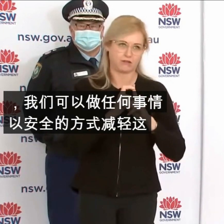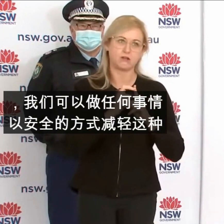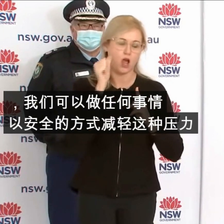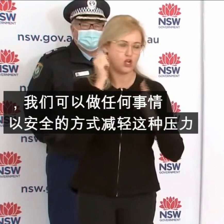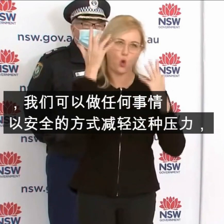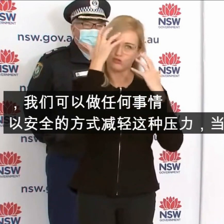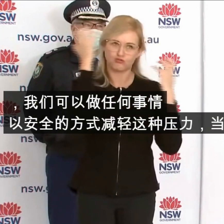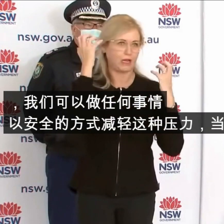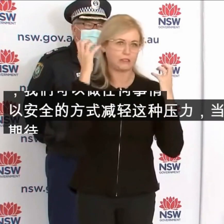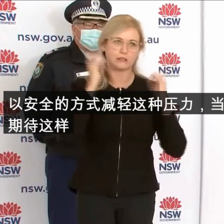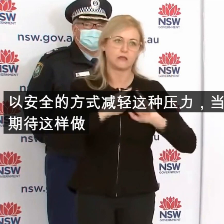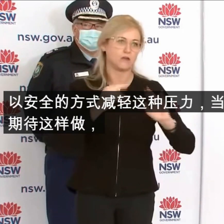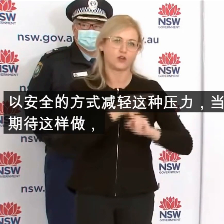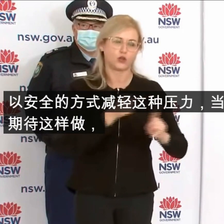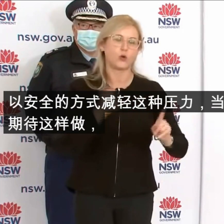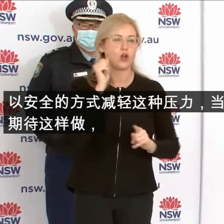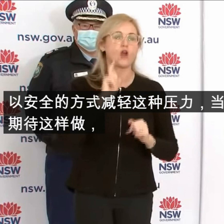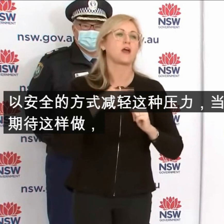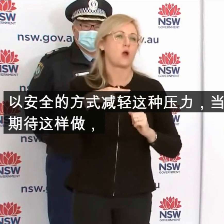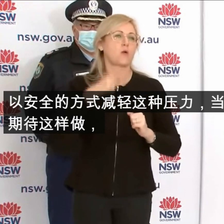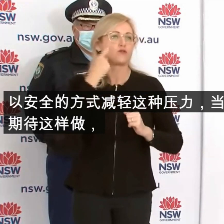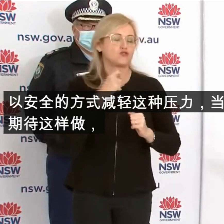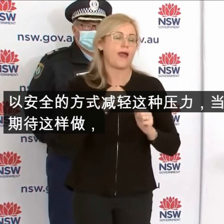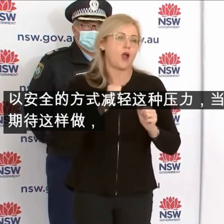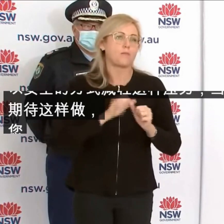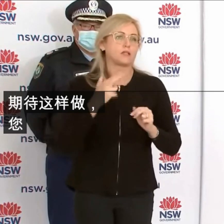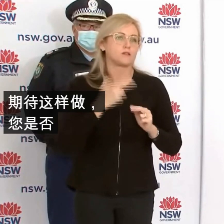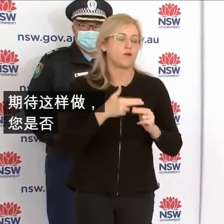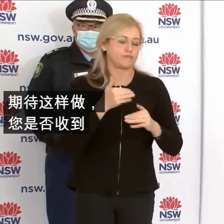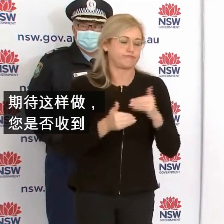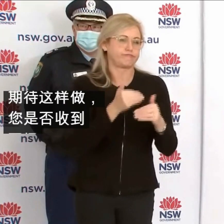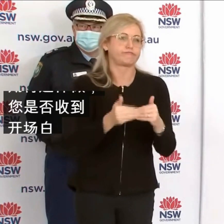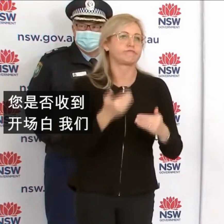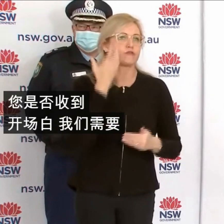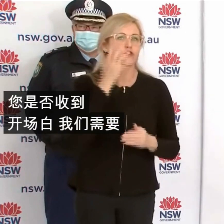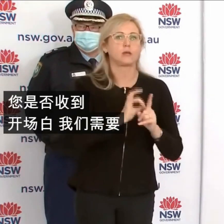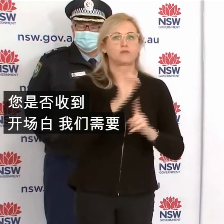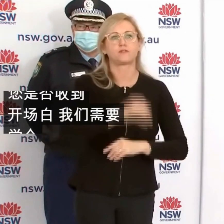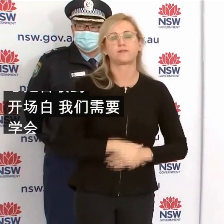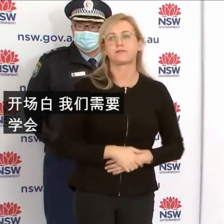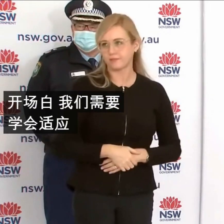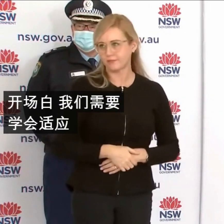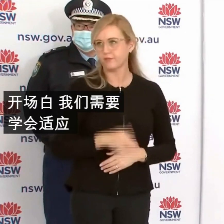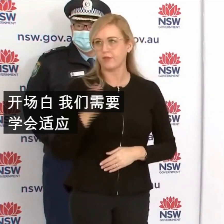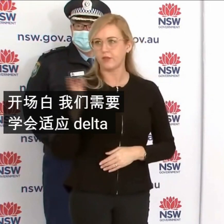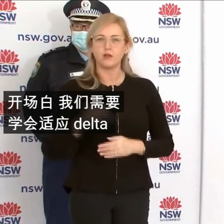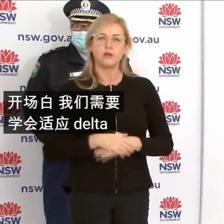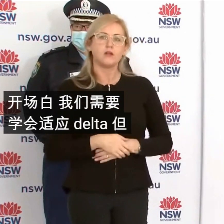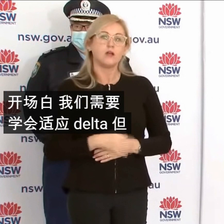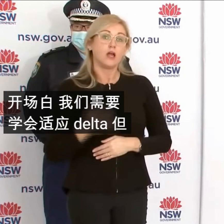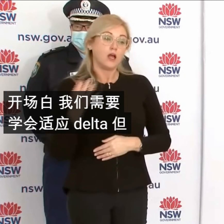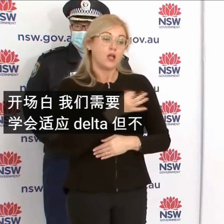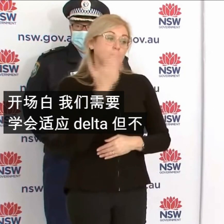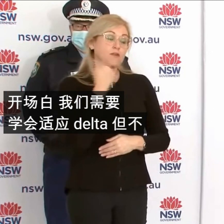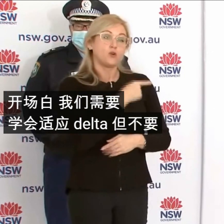in a safe way, of course, we look forward to doing. You said in your opening remarks that we need to learn to live with